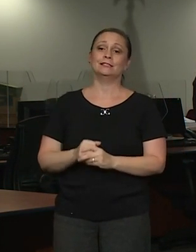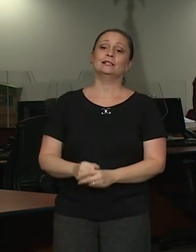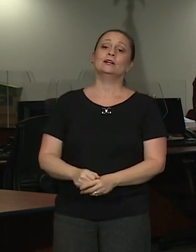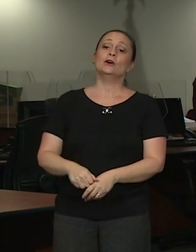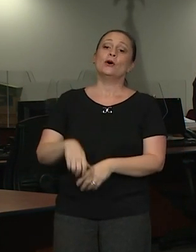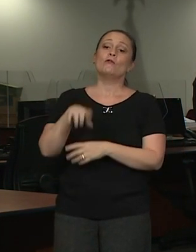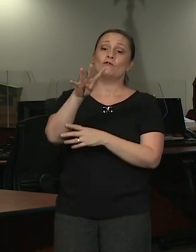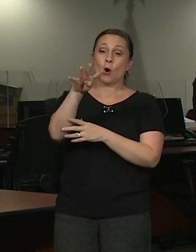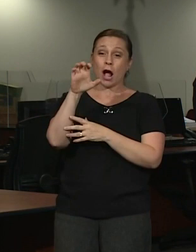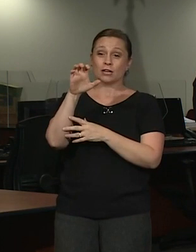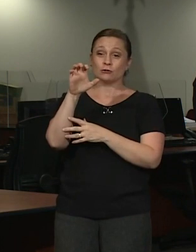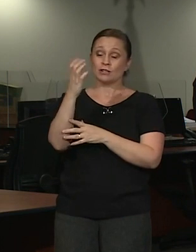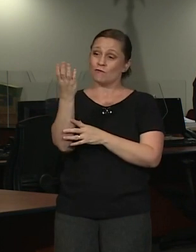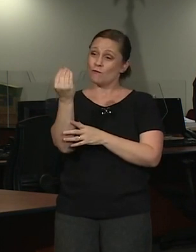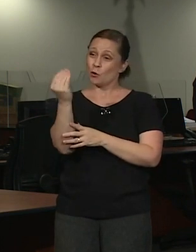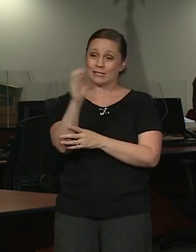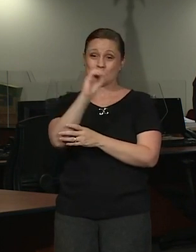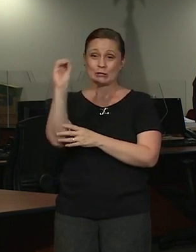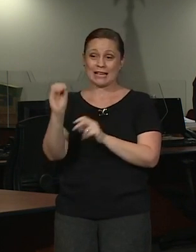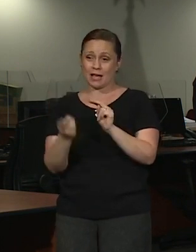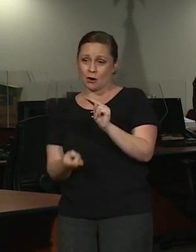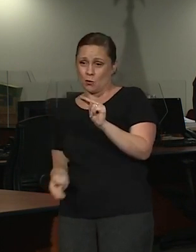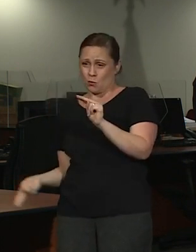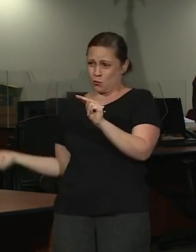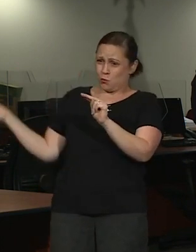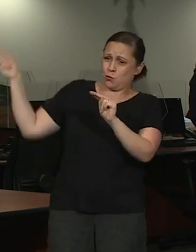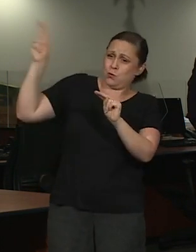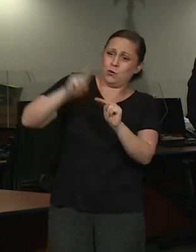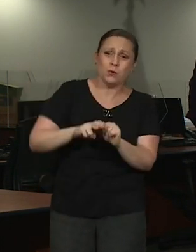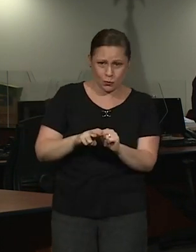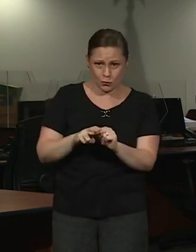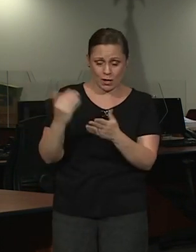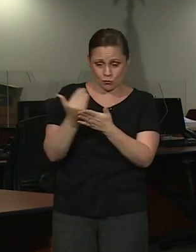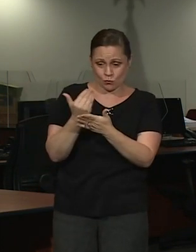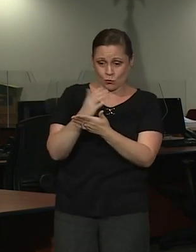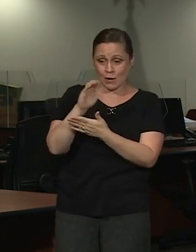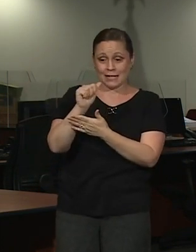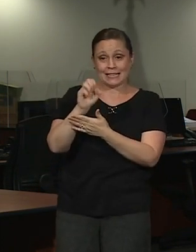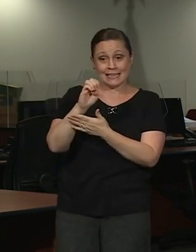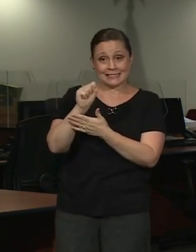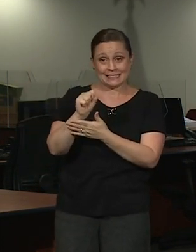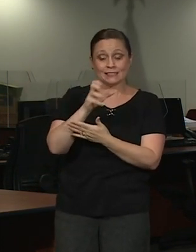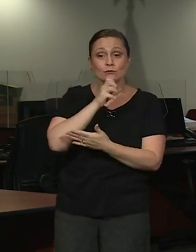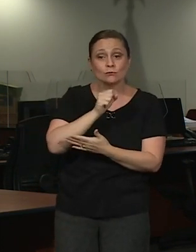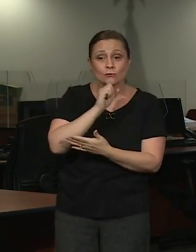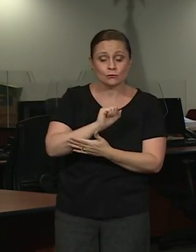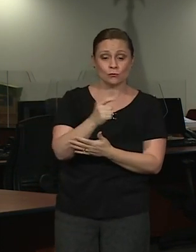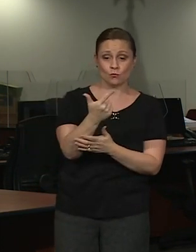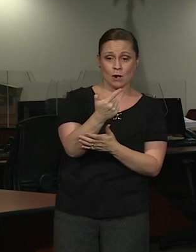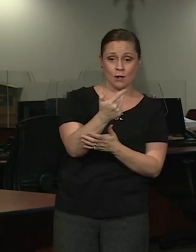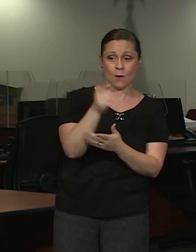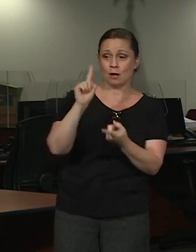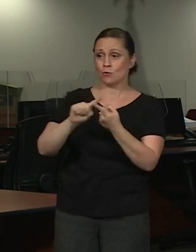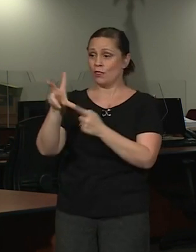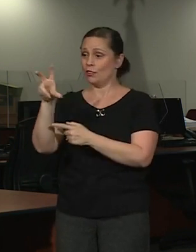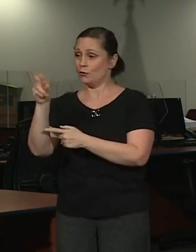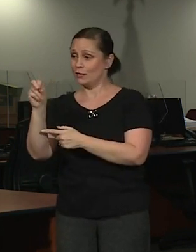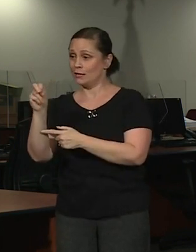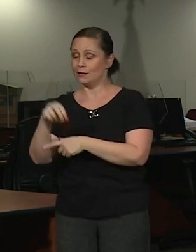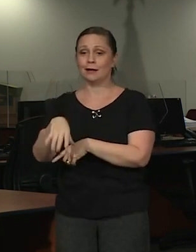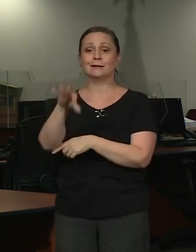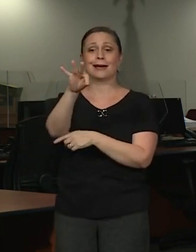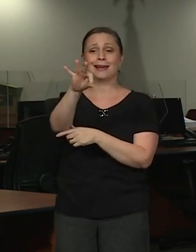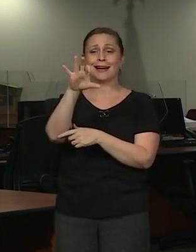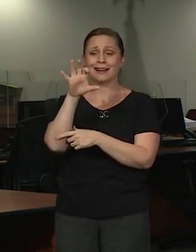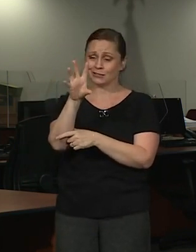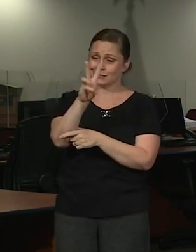414% increase in newly reported cases among the 21 to 30 age group, and a